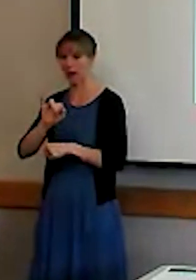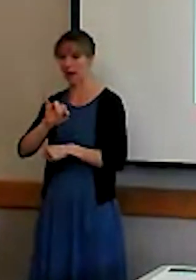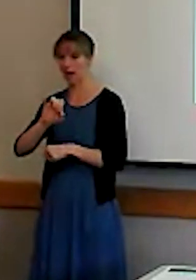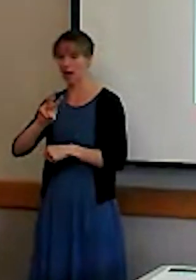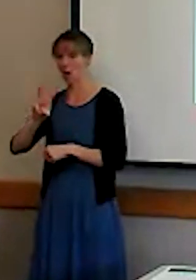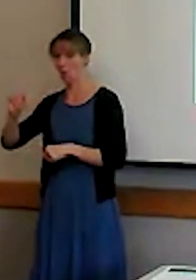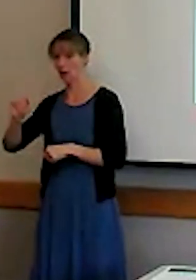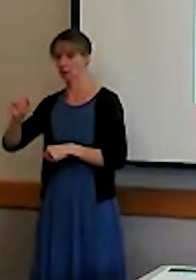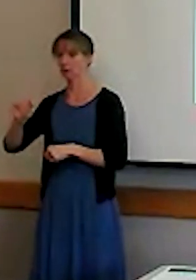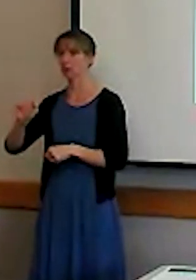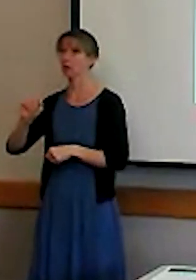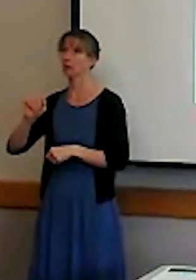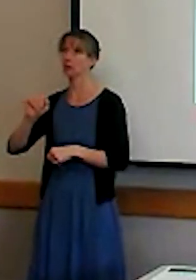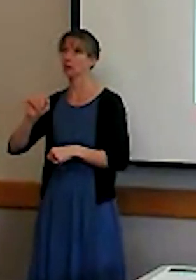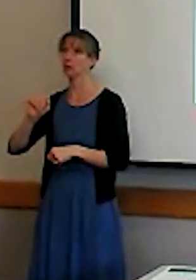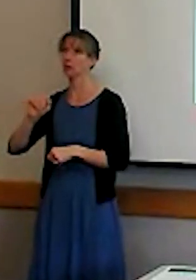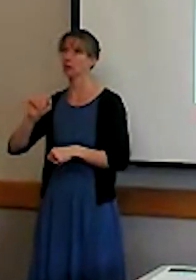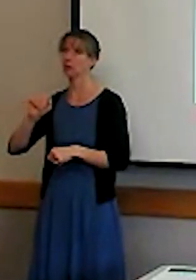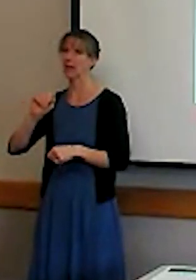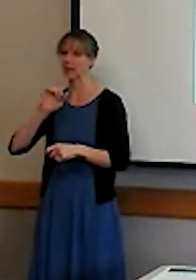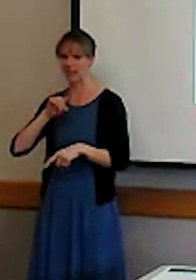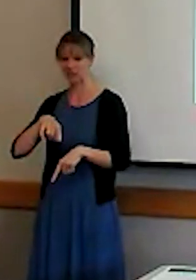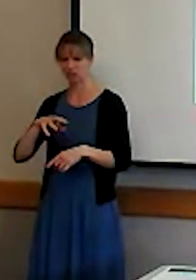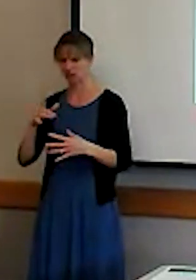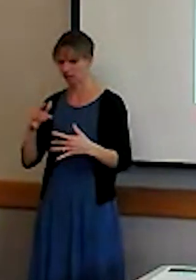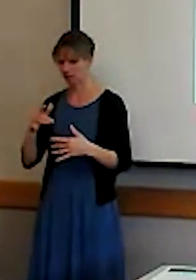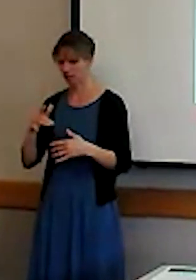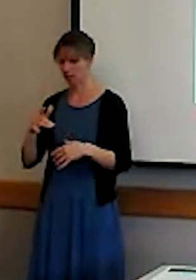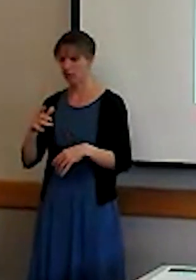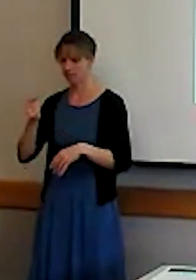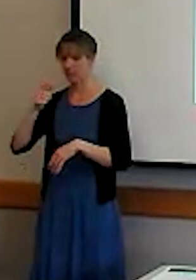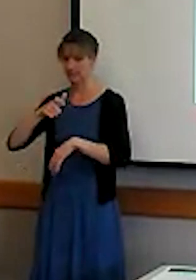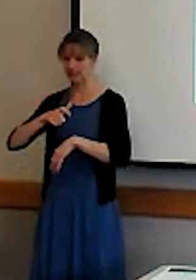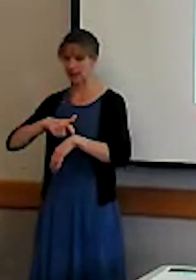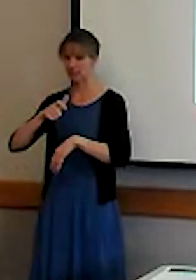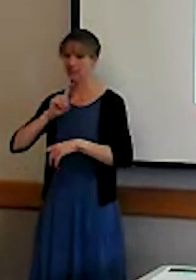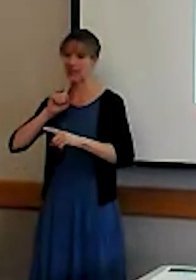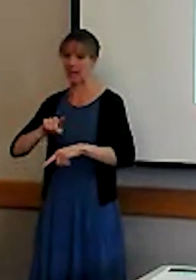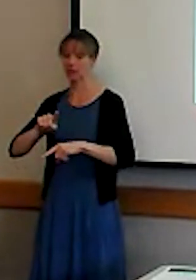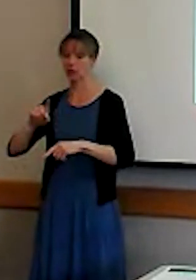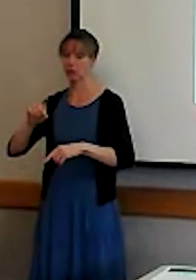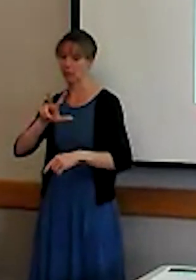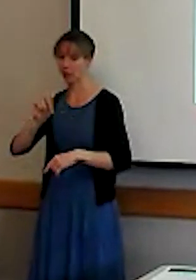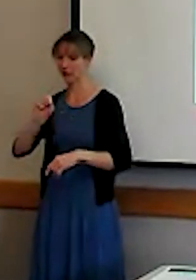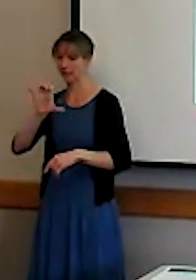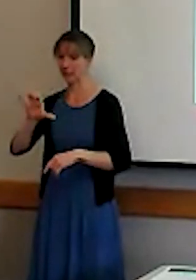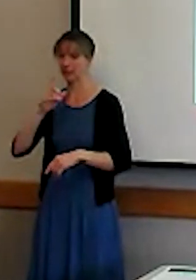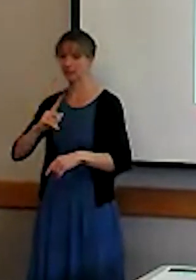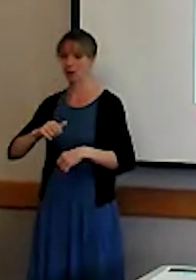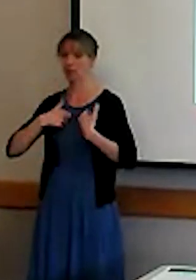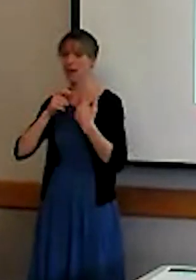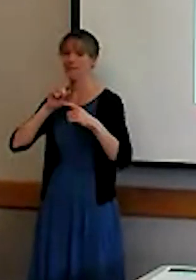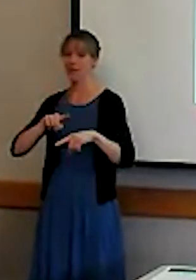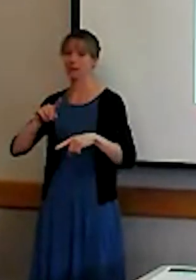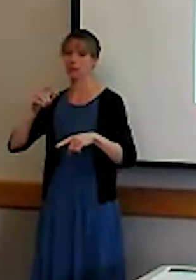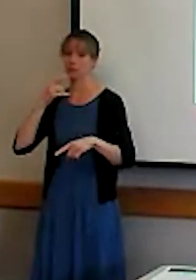an answer, like a time to answer within 30 seconds for live answer